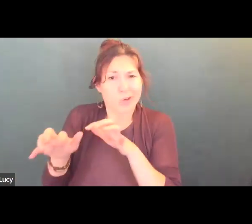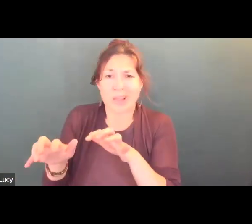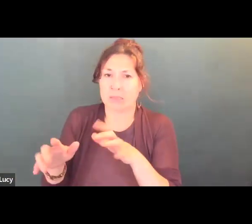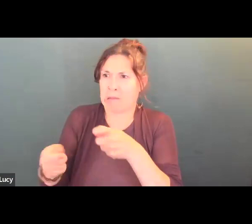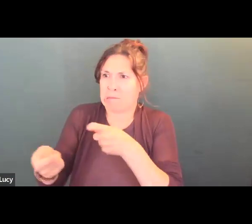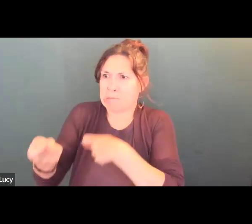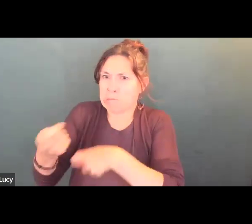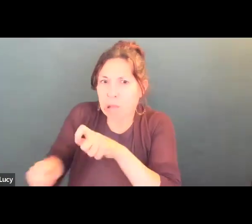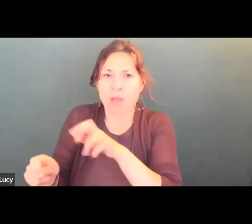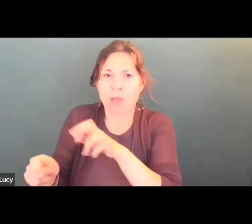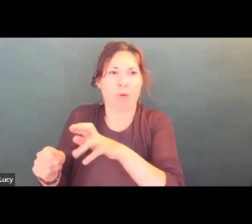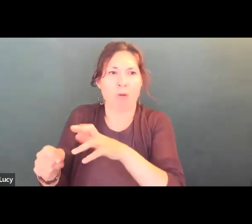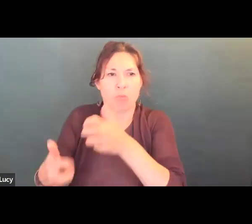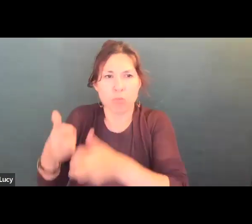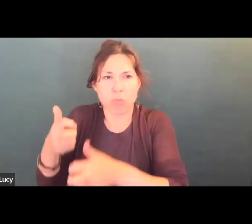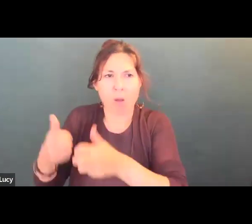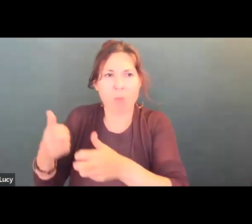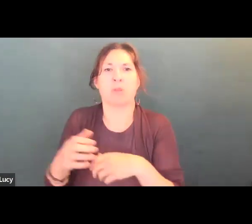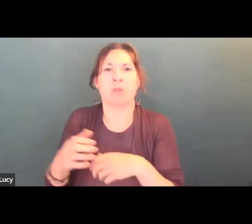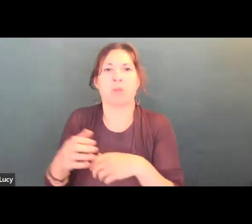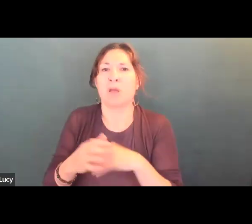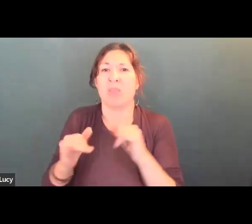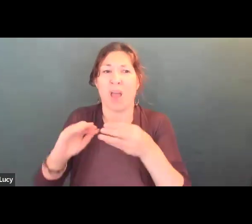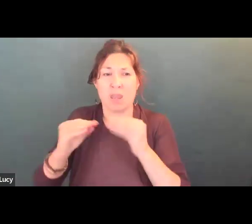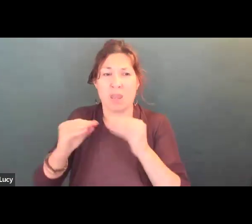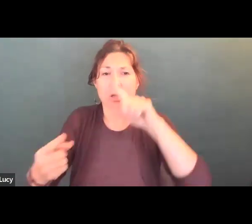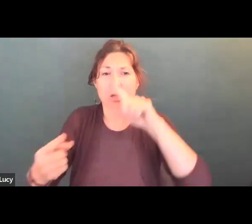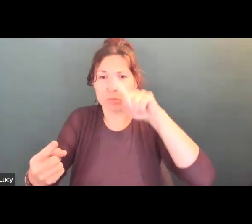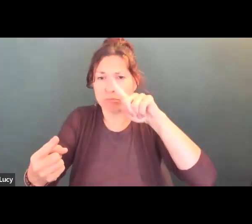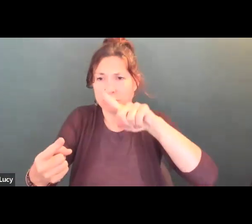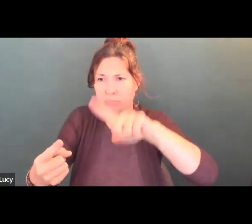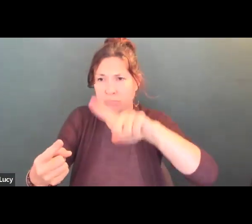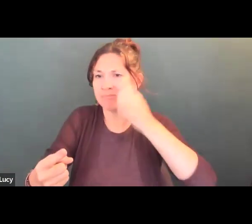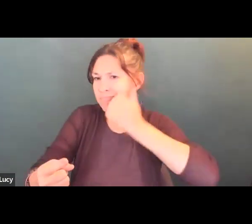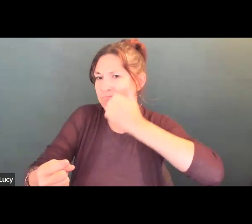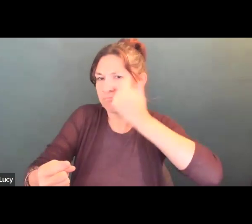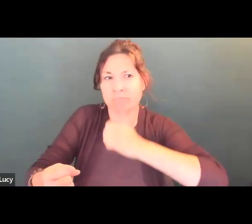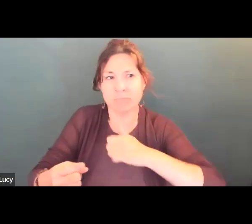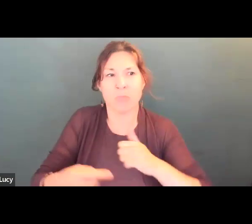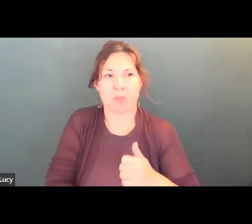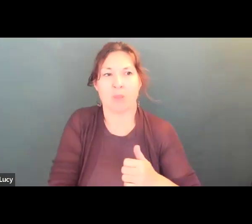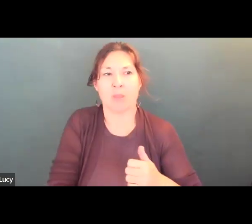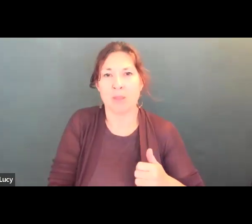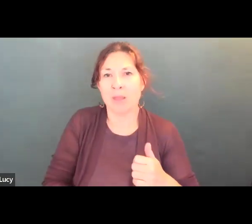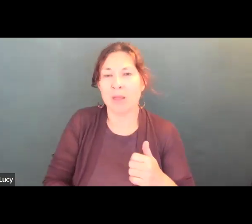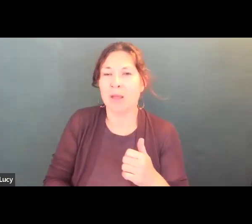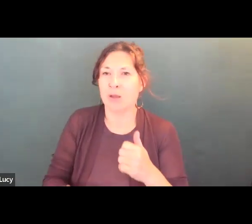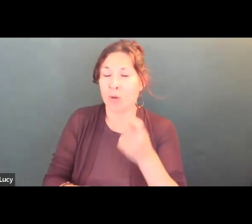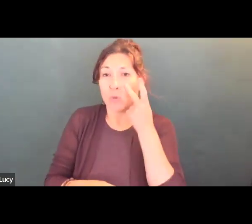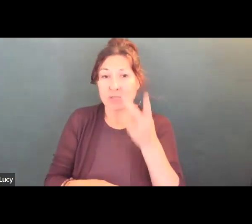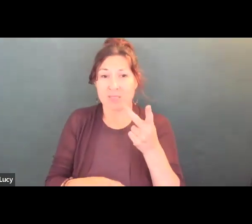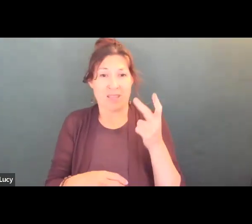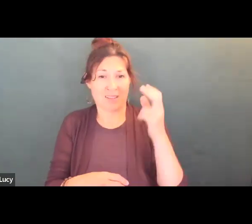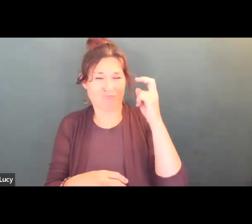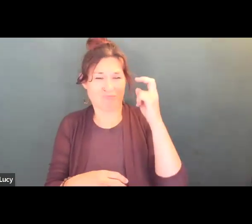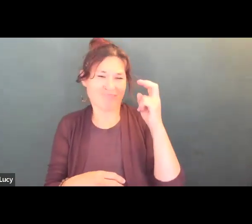each day that number has gone down significantly. And I think we're getting to the point now where we feel like, and the TransDev maintenance team feels